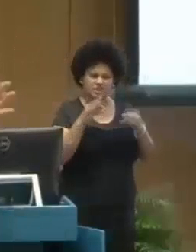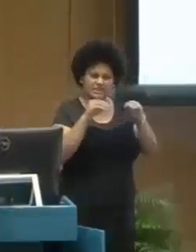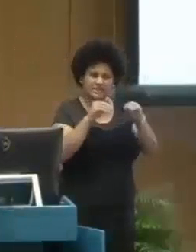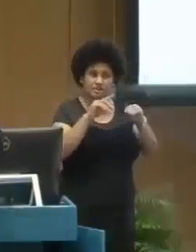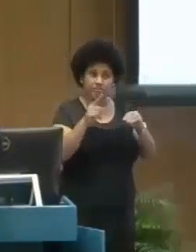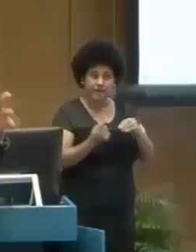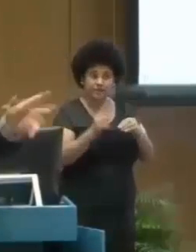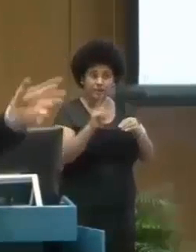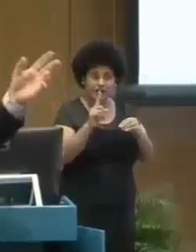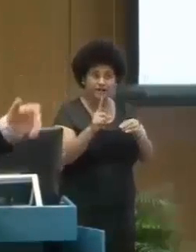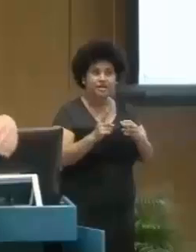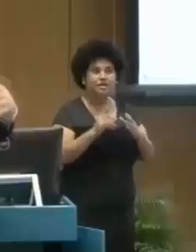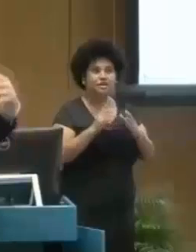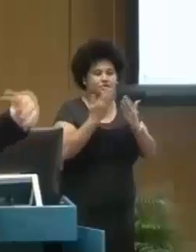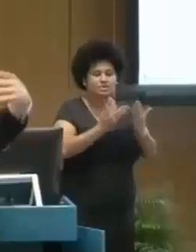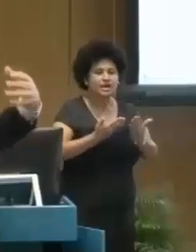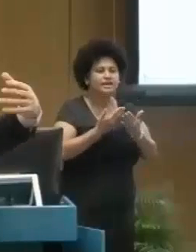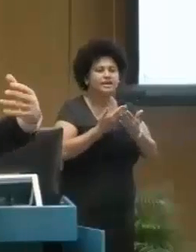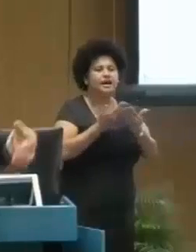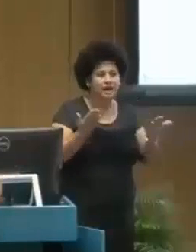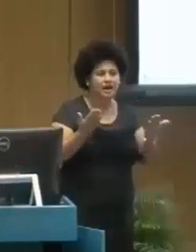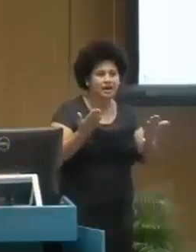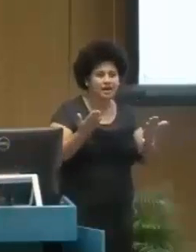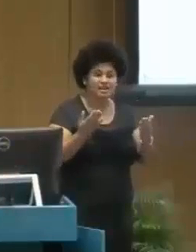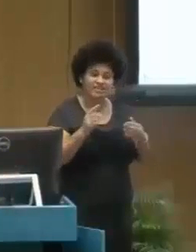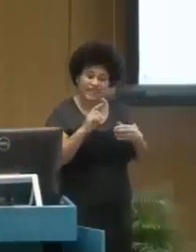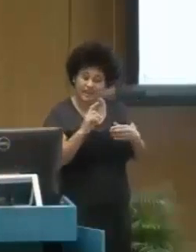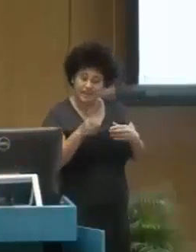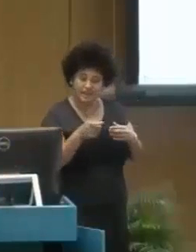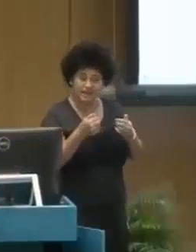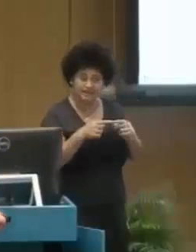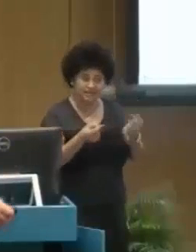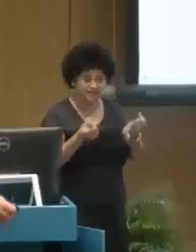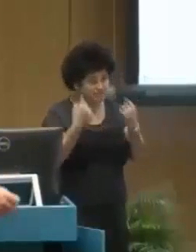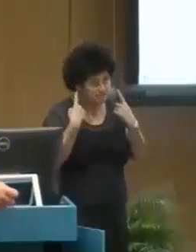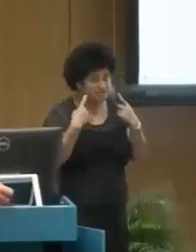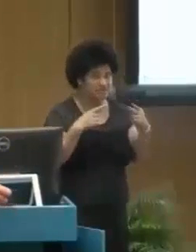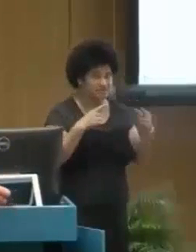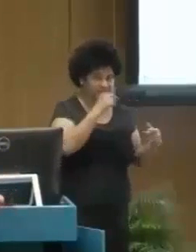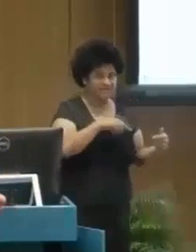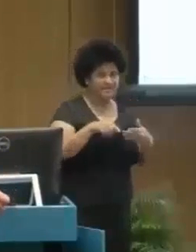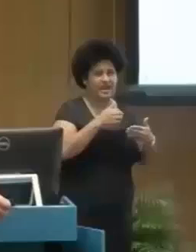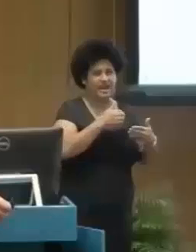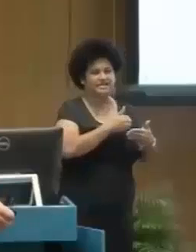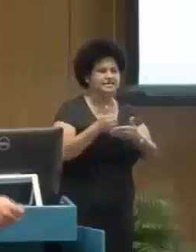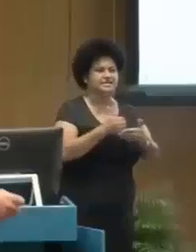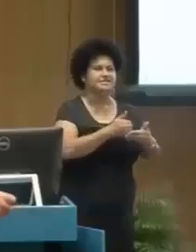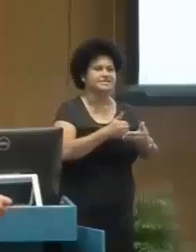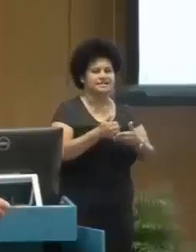more around studying and the things they need to consider as they're doing the course. Very successful